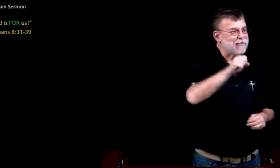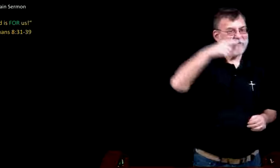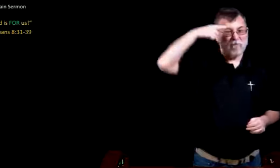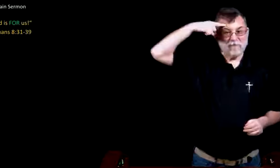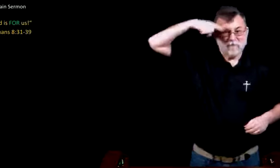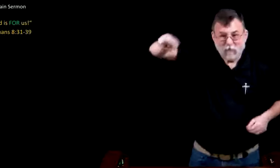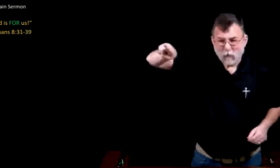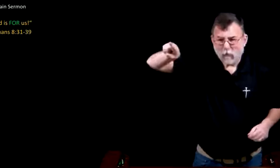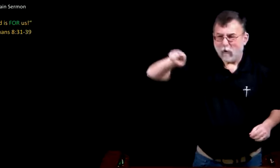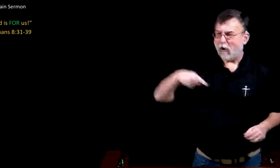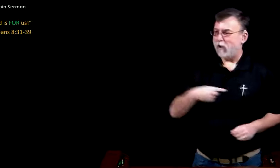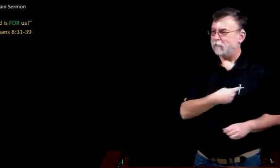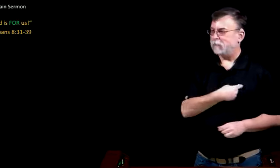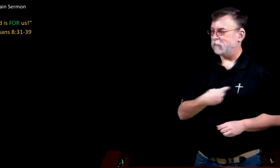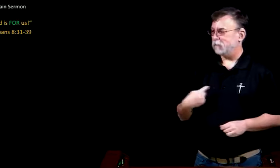God is for us.